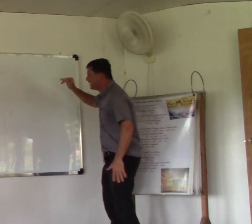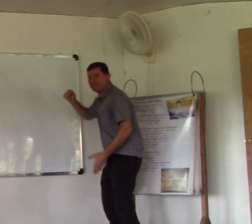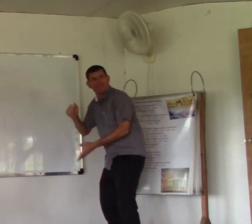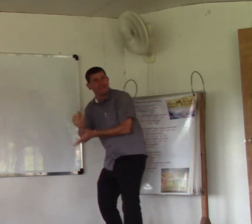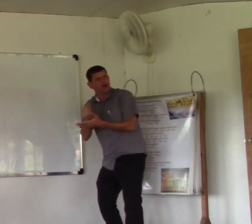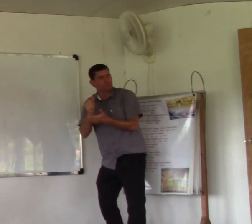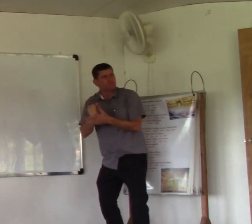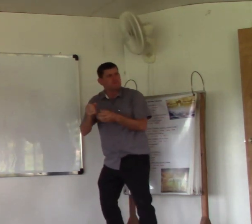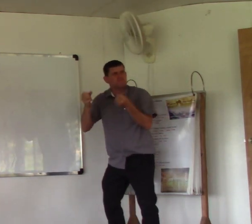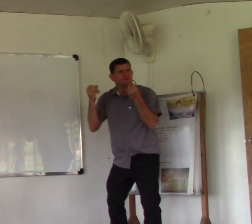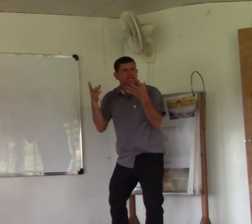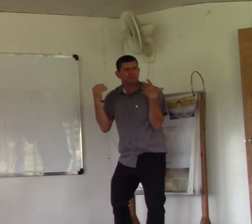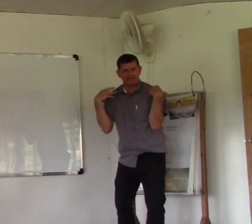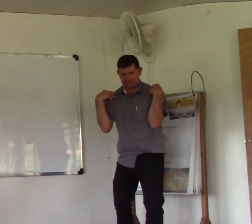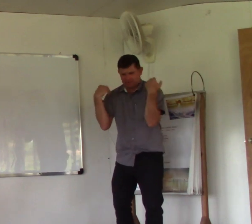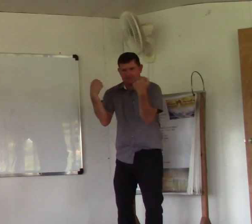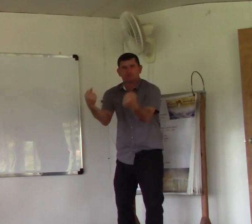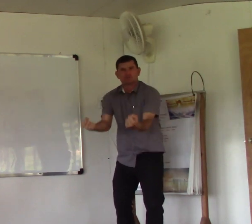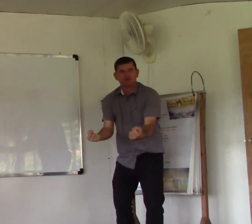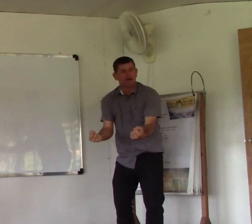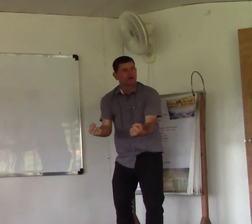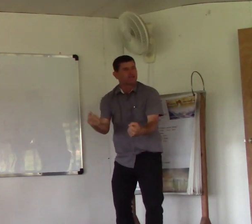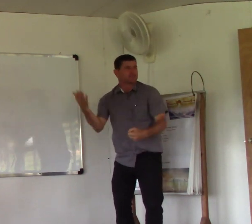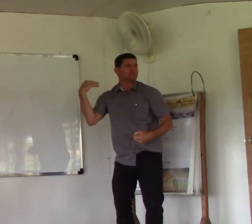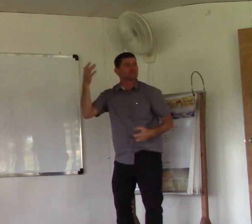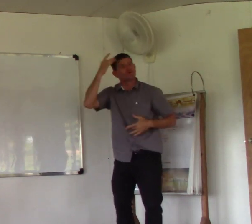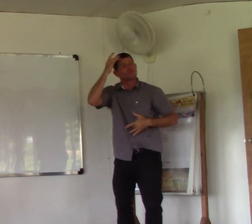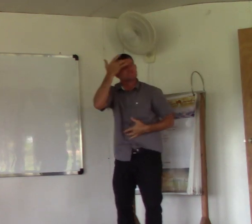he helped many become strong that before were sick.